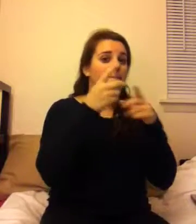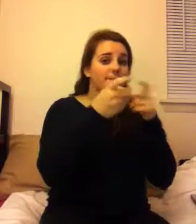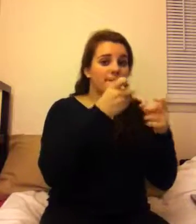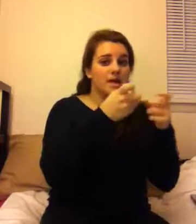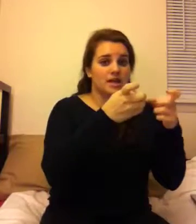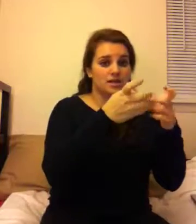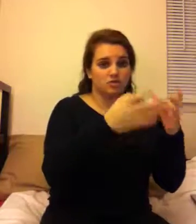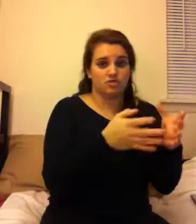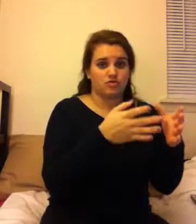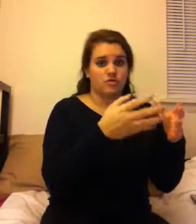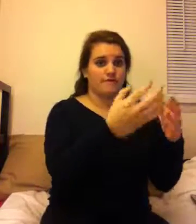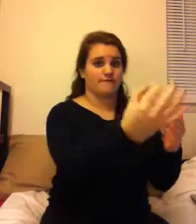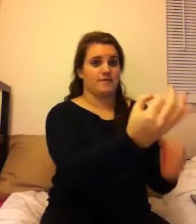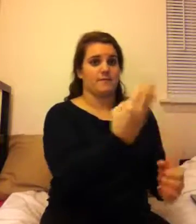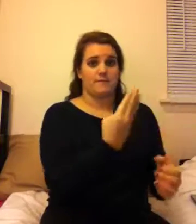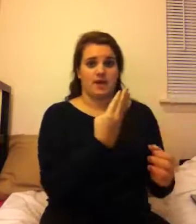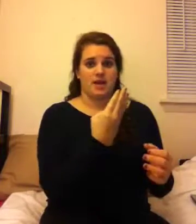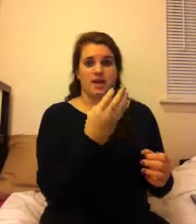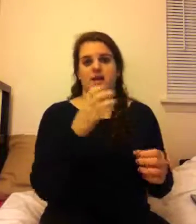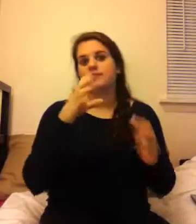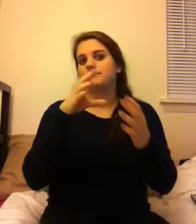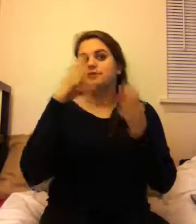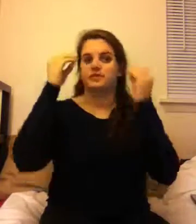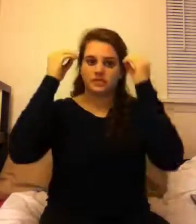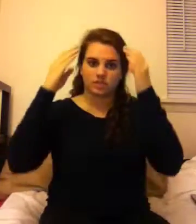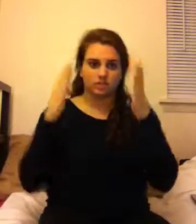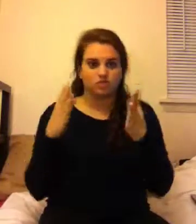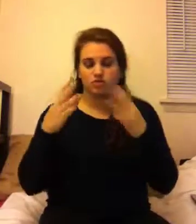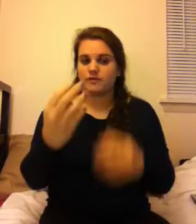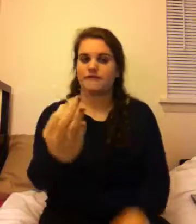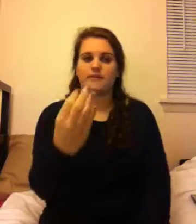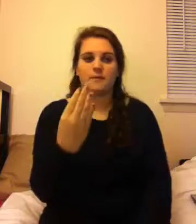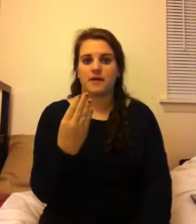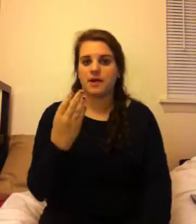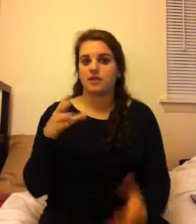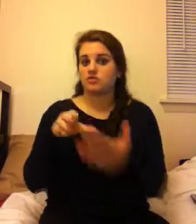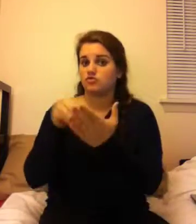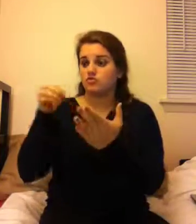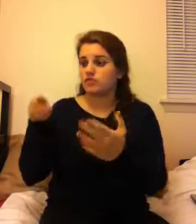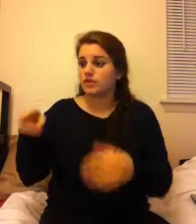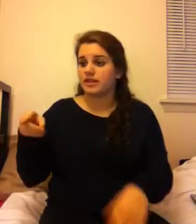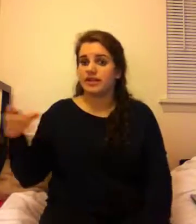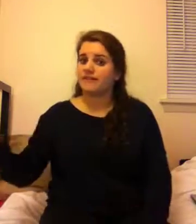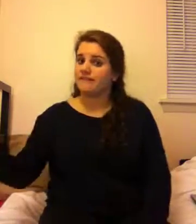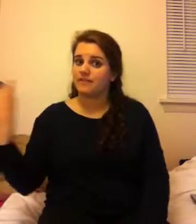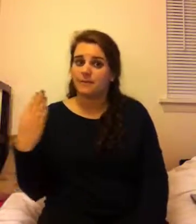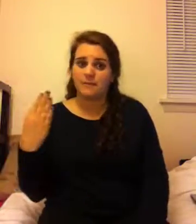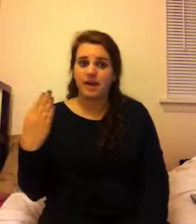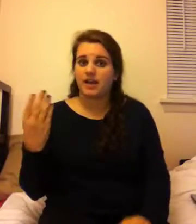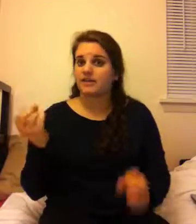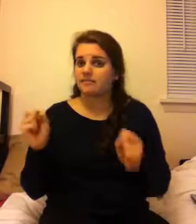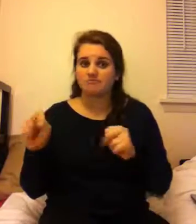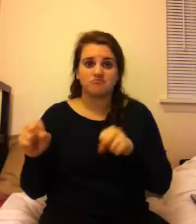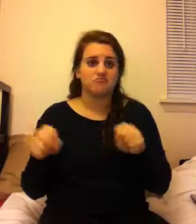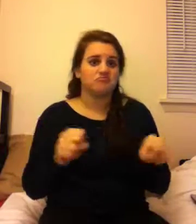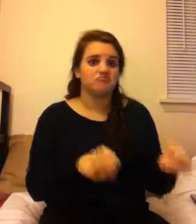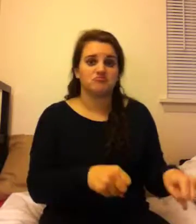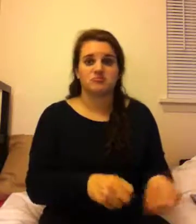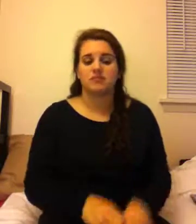I would say that the student would give you very good feedback, since he's the one who's learning from your